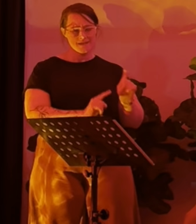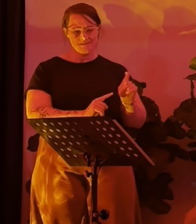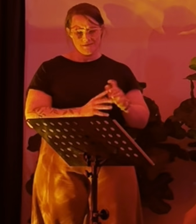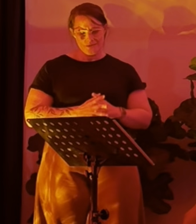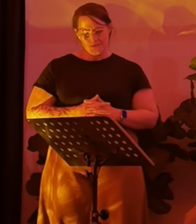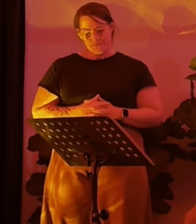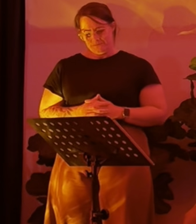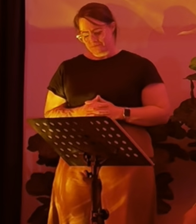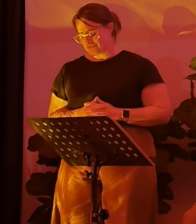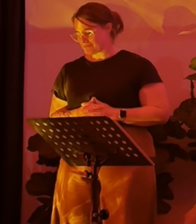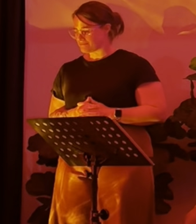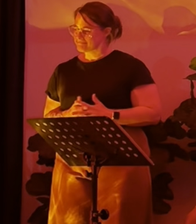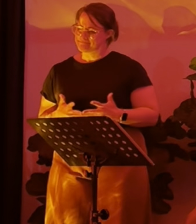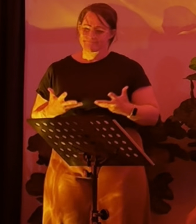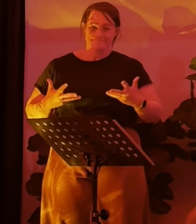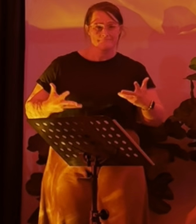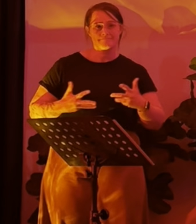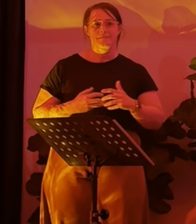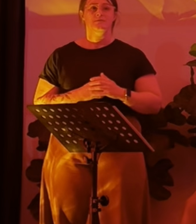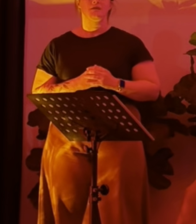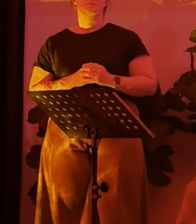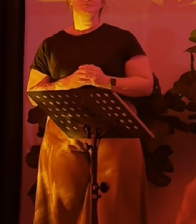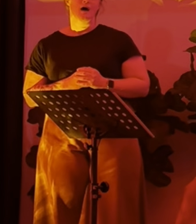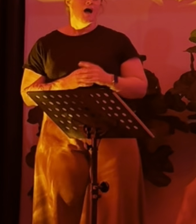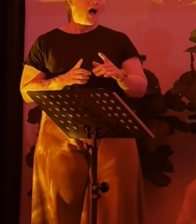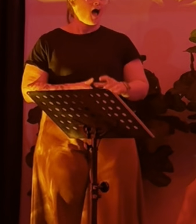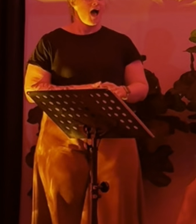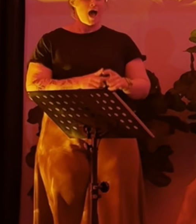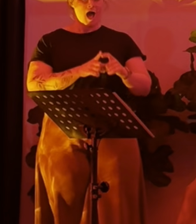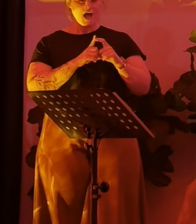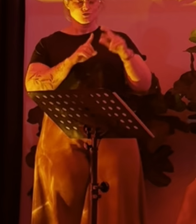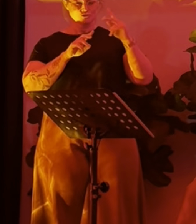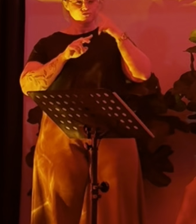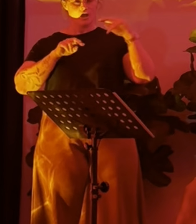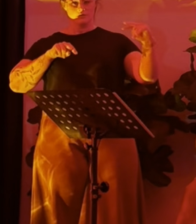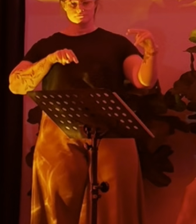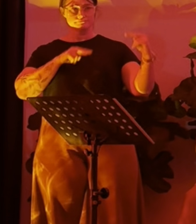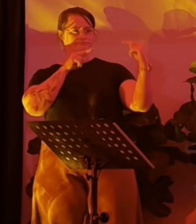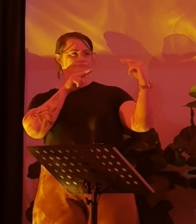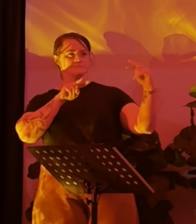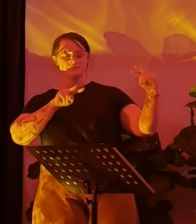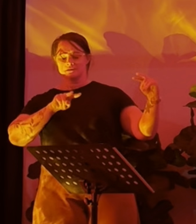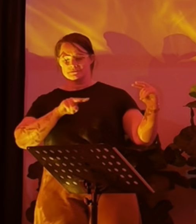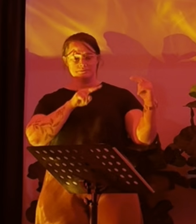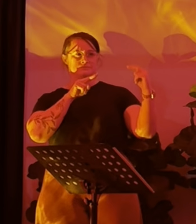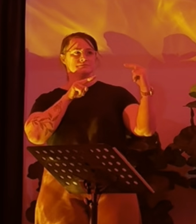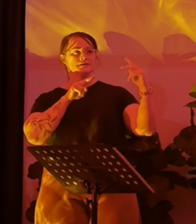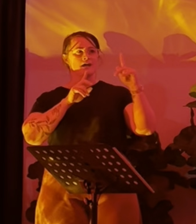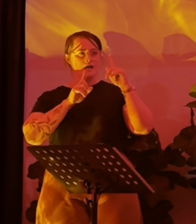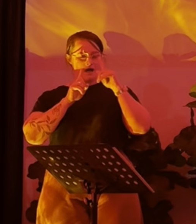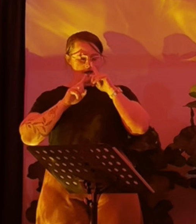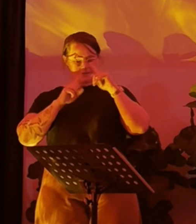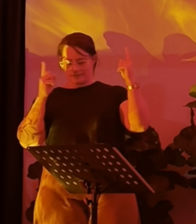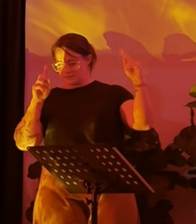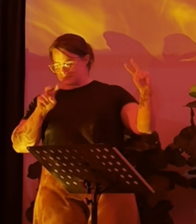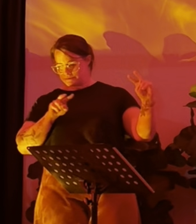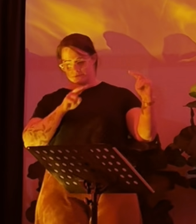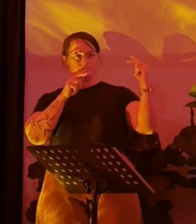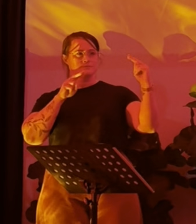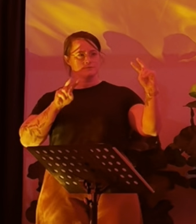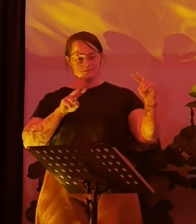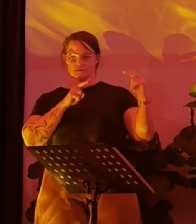Damn. Look, see at this point, the hardest part is trying to look at you. I almost die with every time I try to do it too.